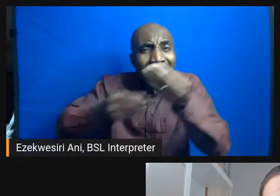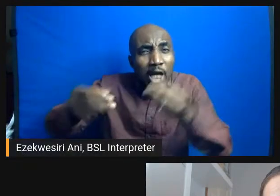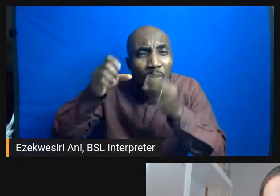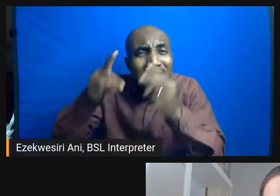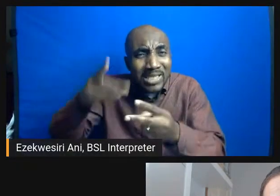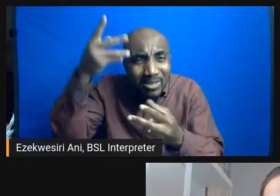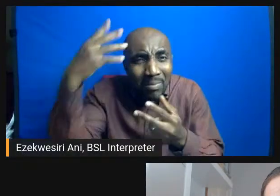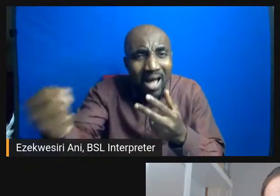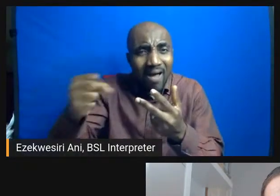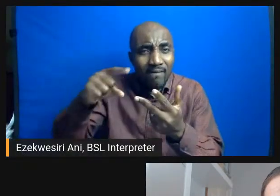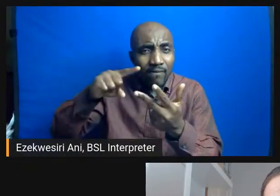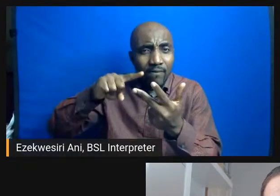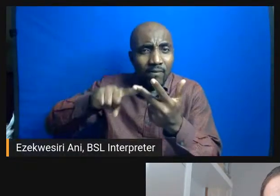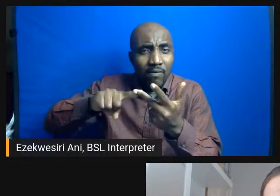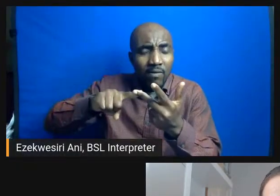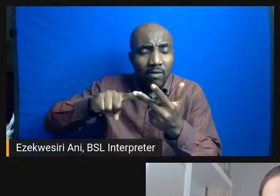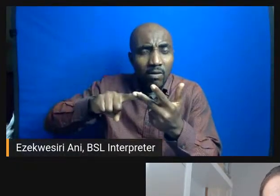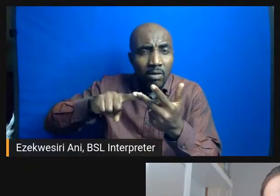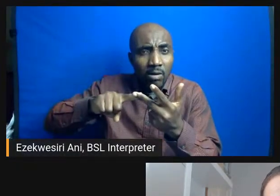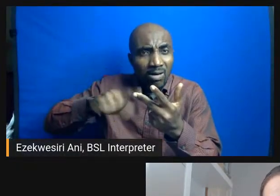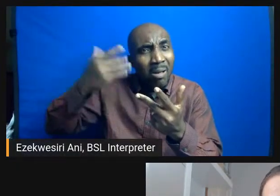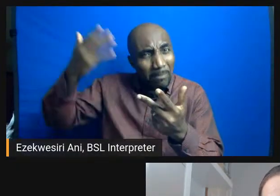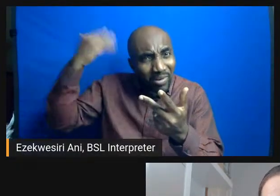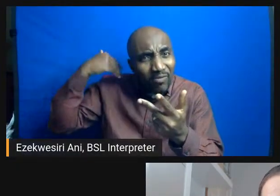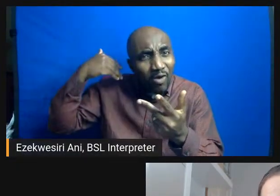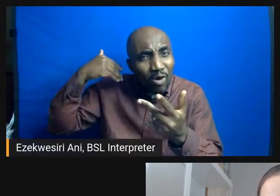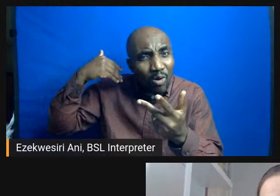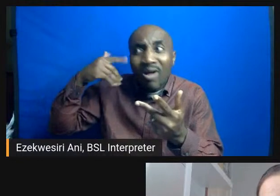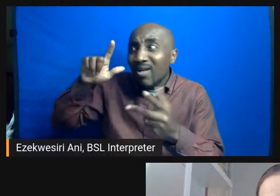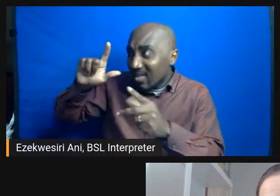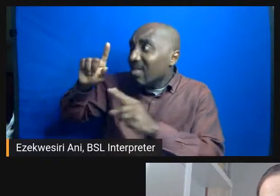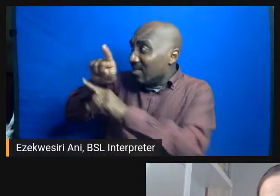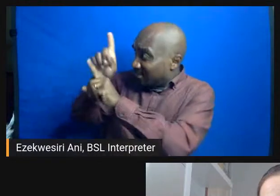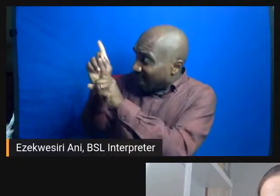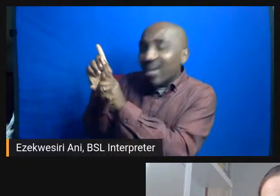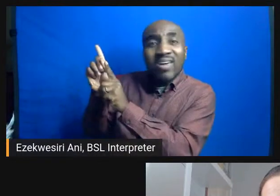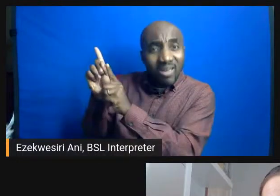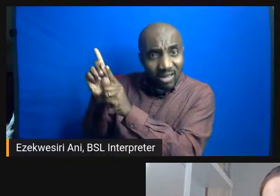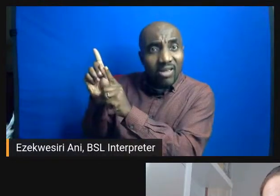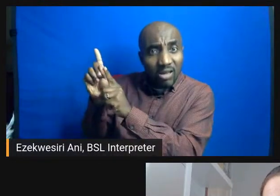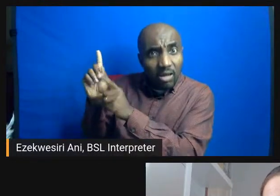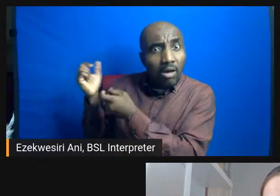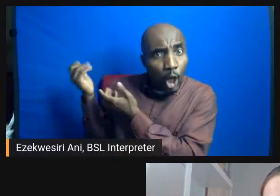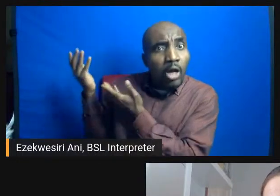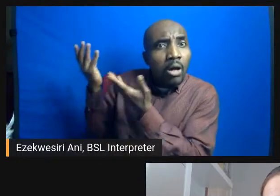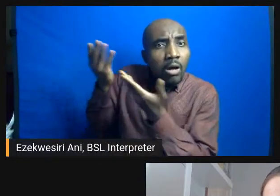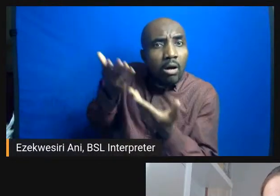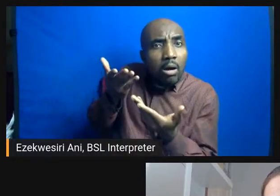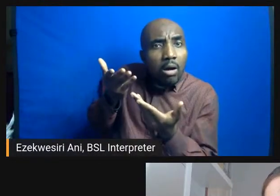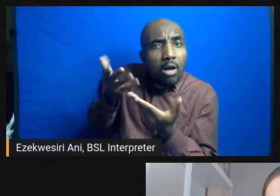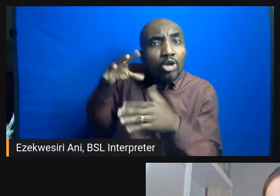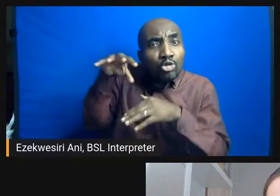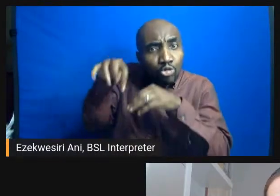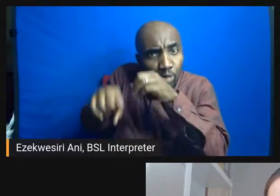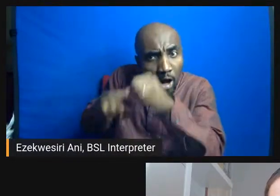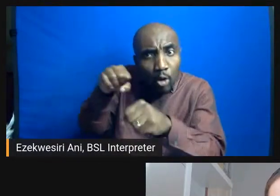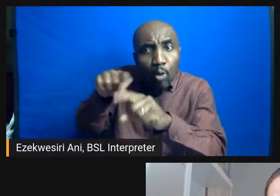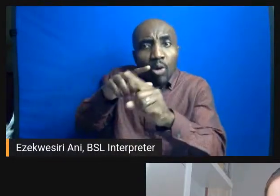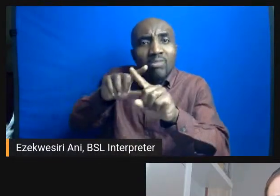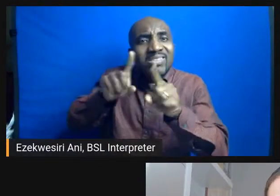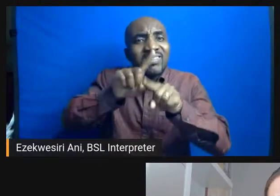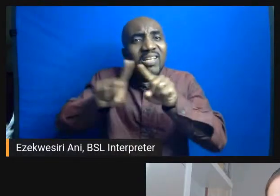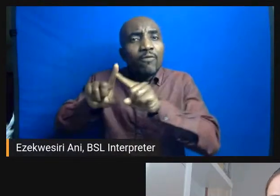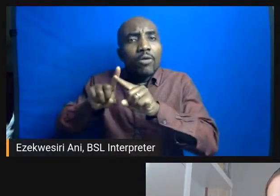systems. And they contributed to the struggles of different